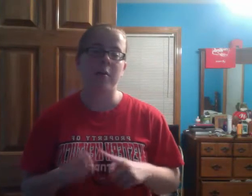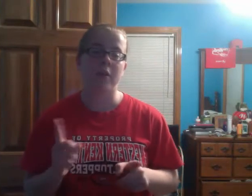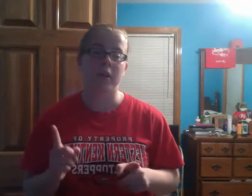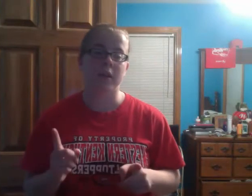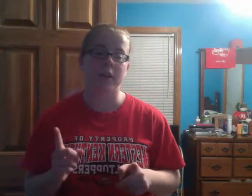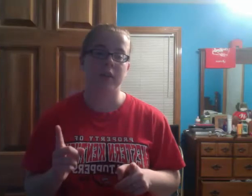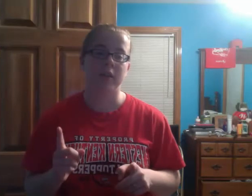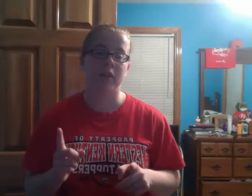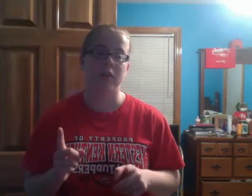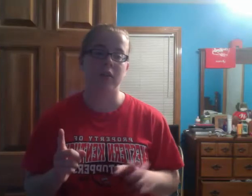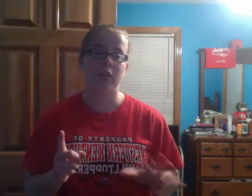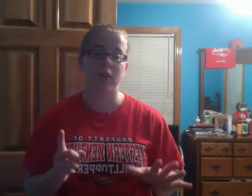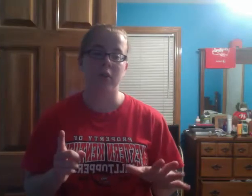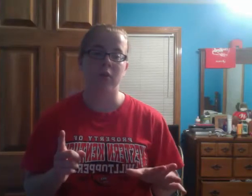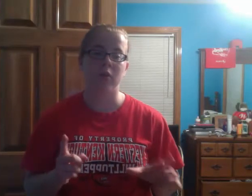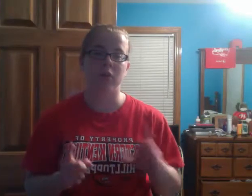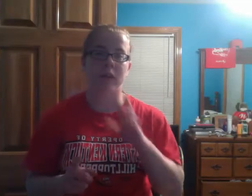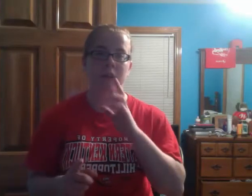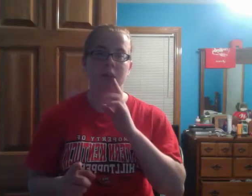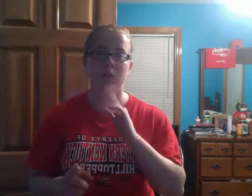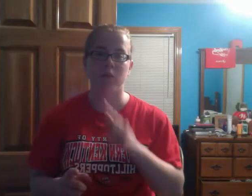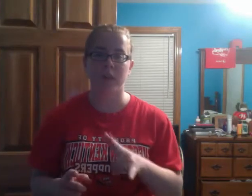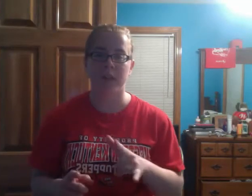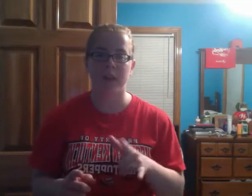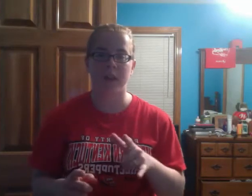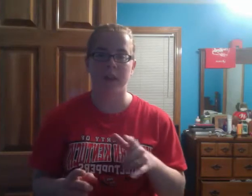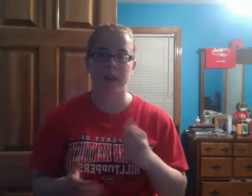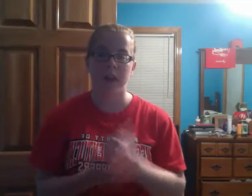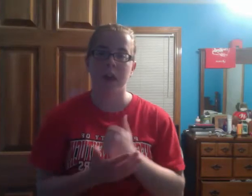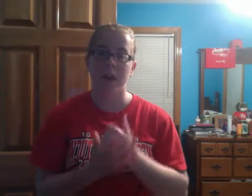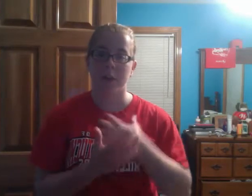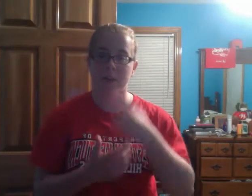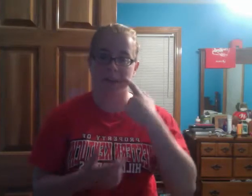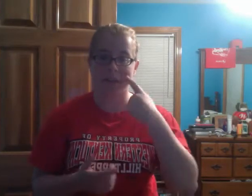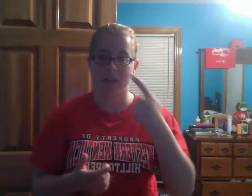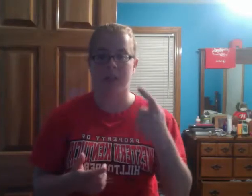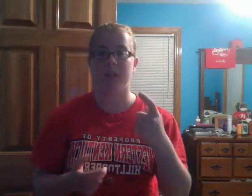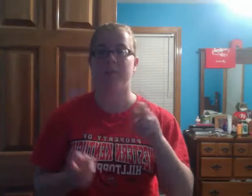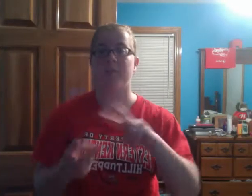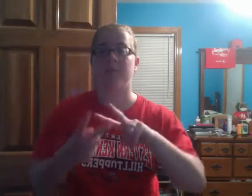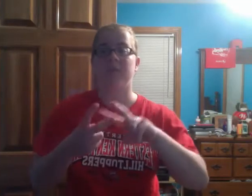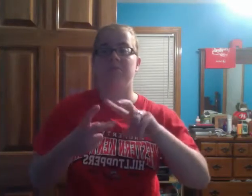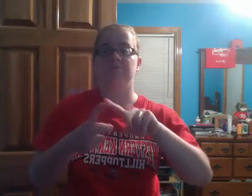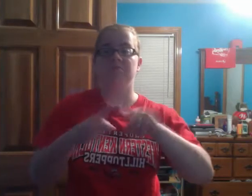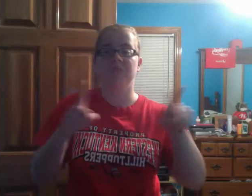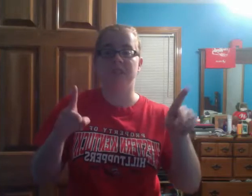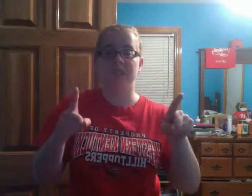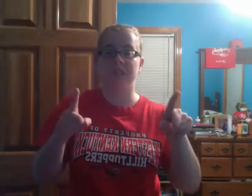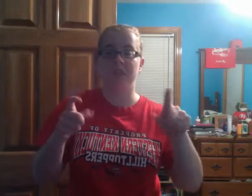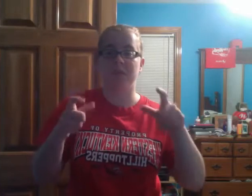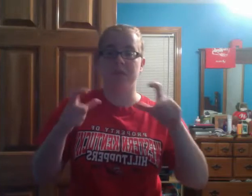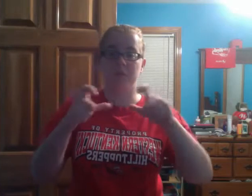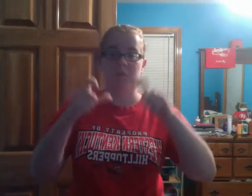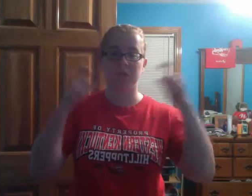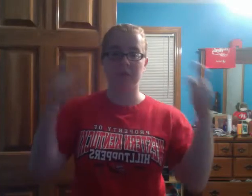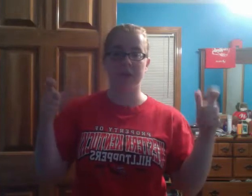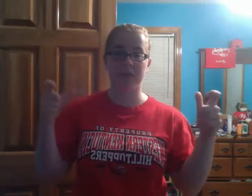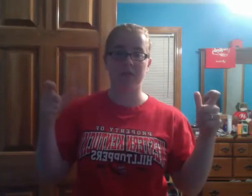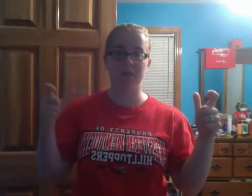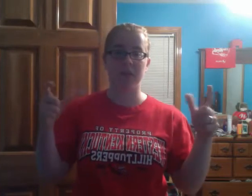but those really helped me see from a different perspective. It